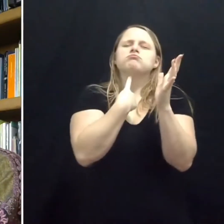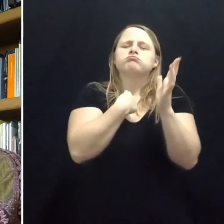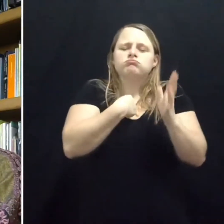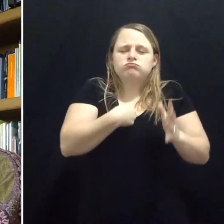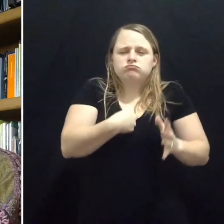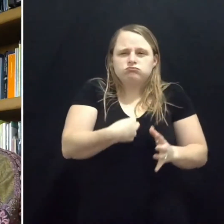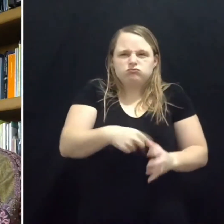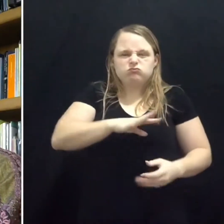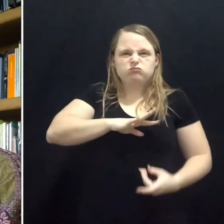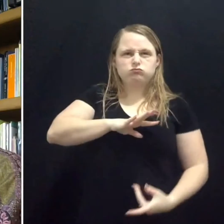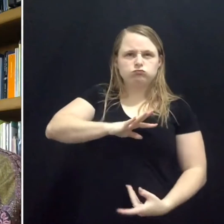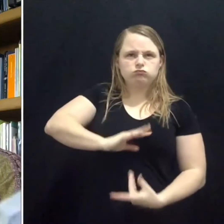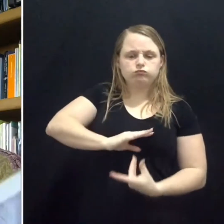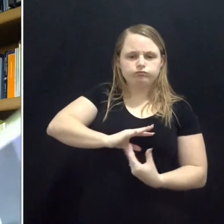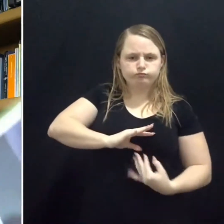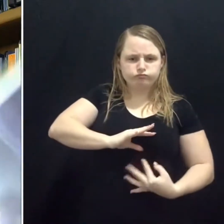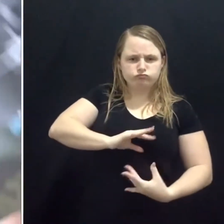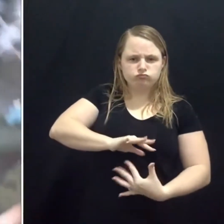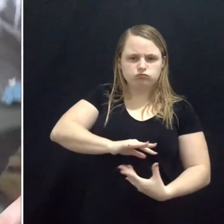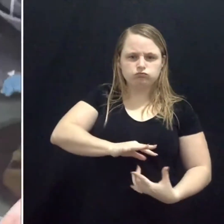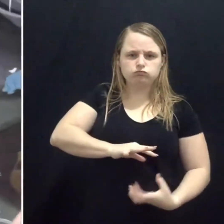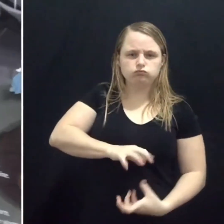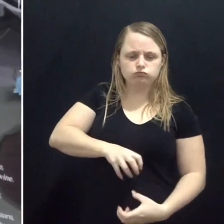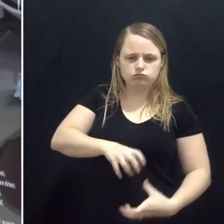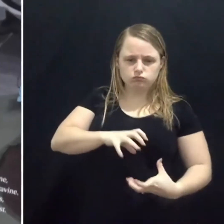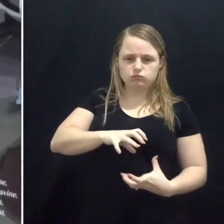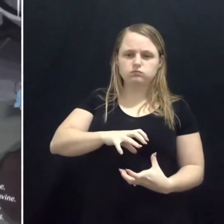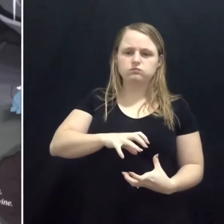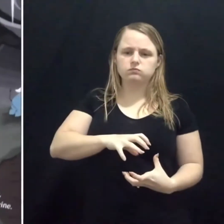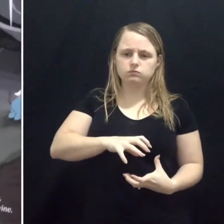swallowed the storm.